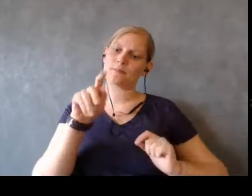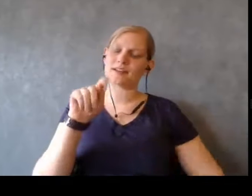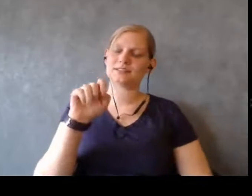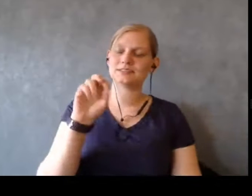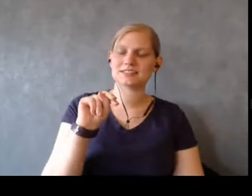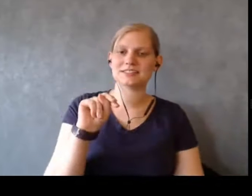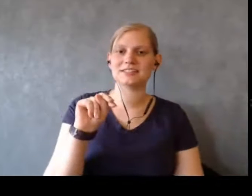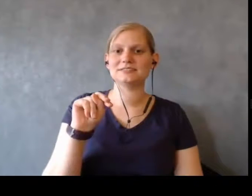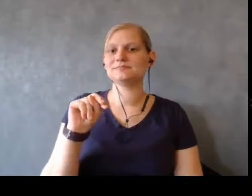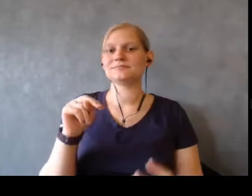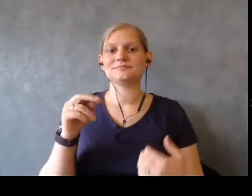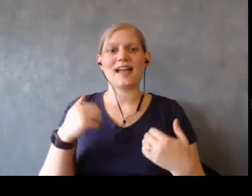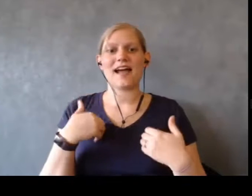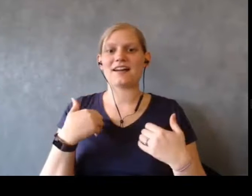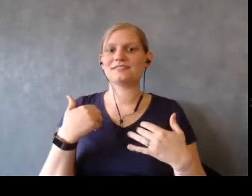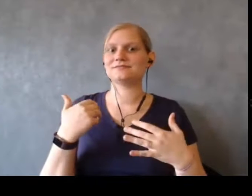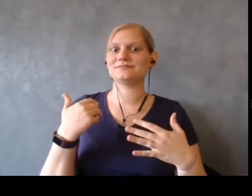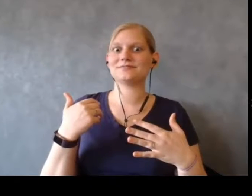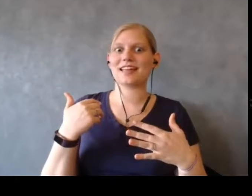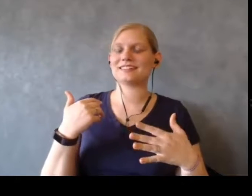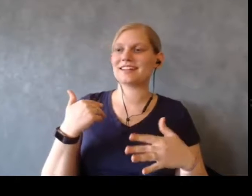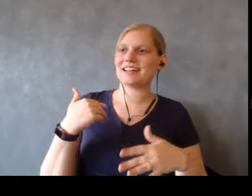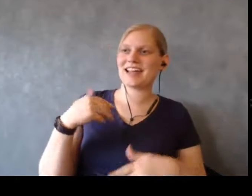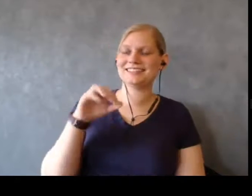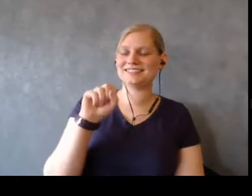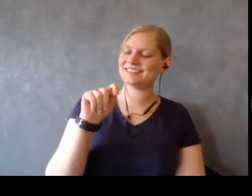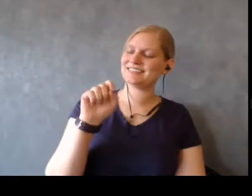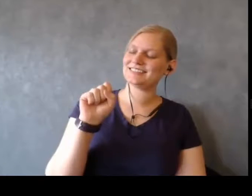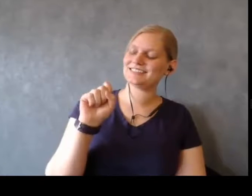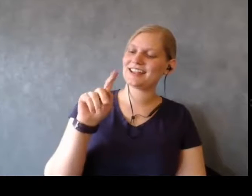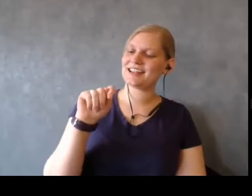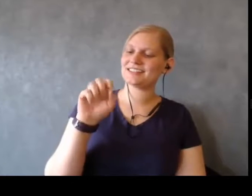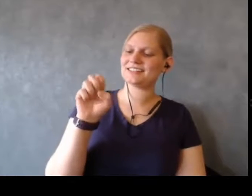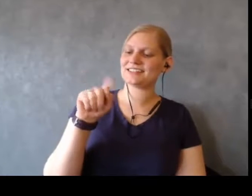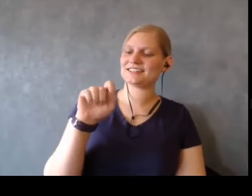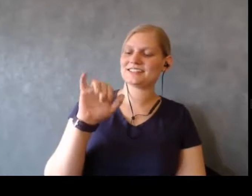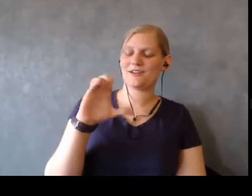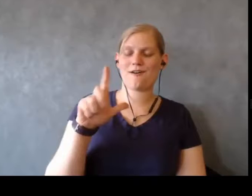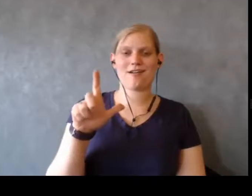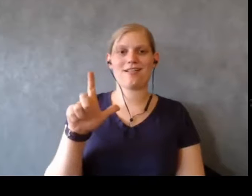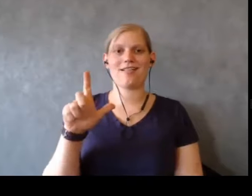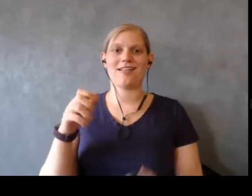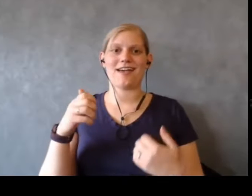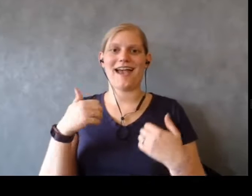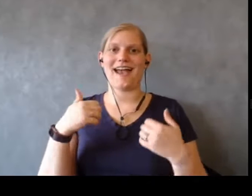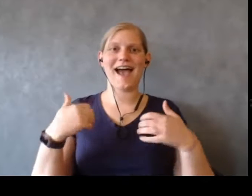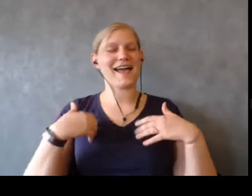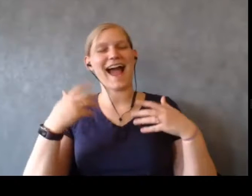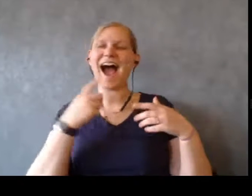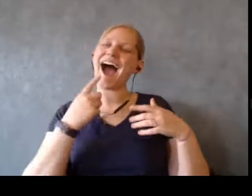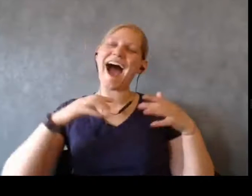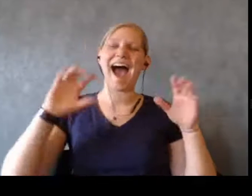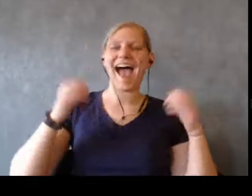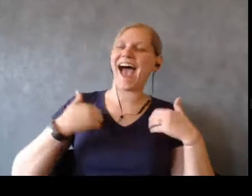you can pick up. I have gifts for all of you. You can also get your doctors and nurses to change the waiting room. They often say that they're asked